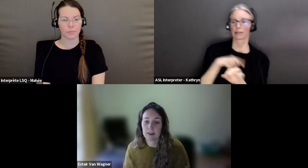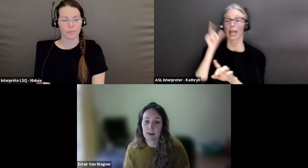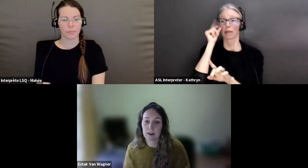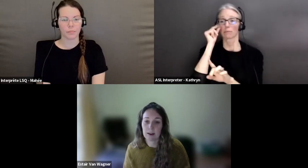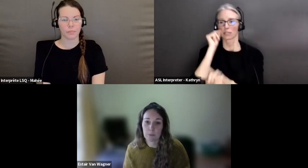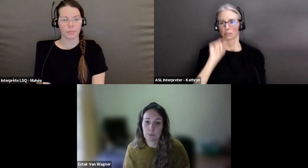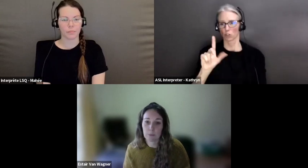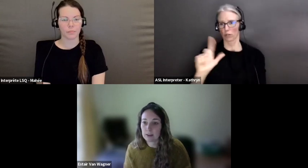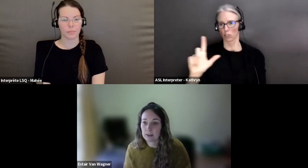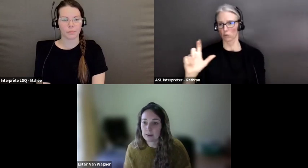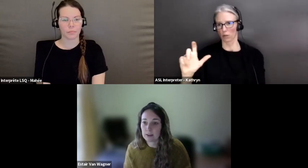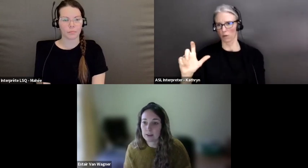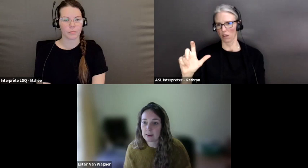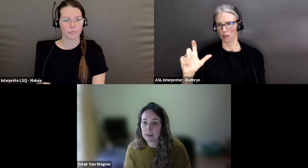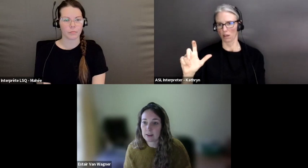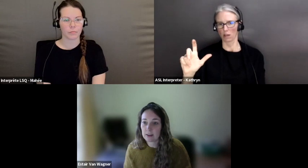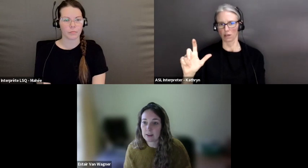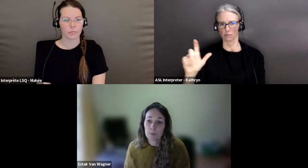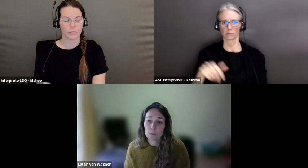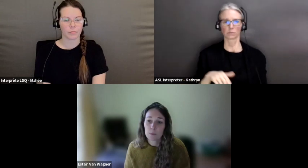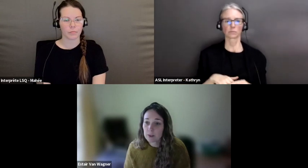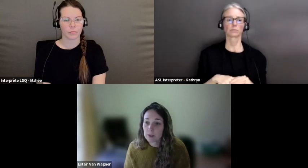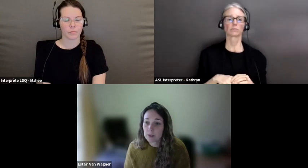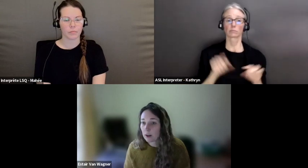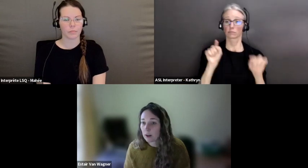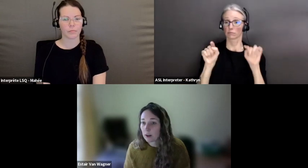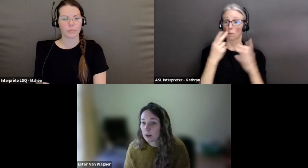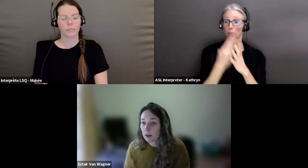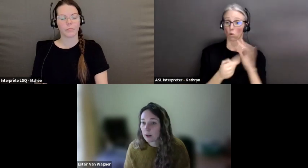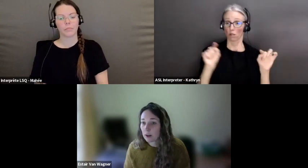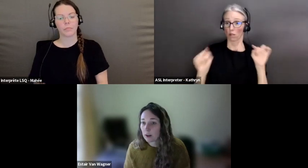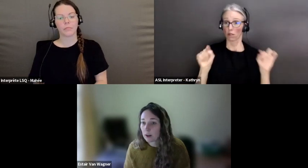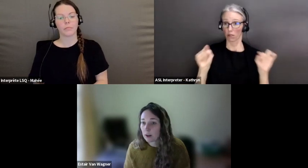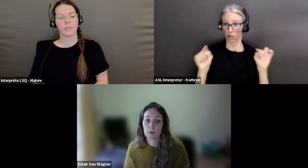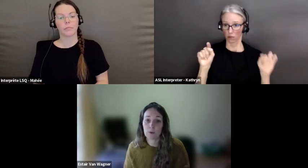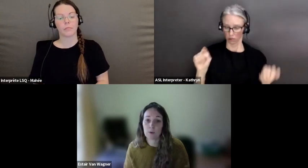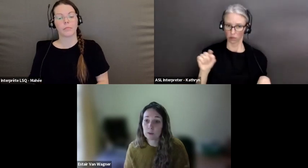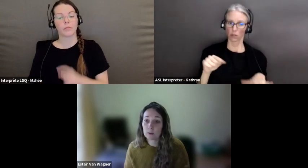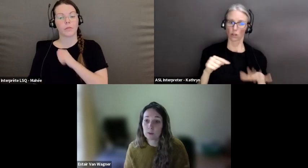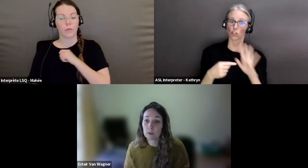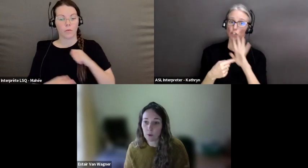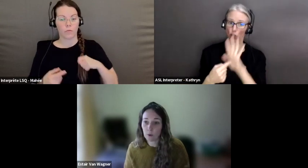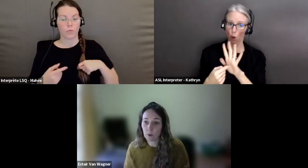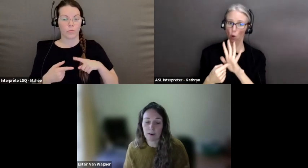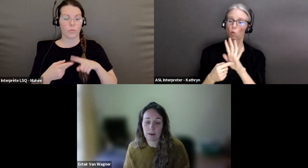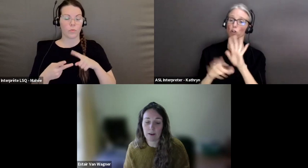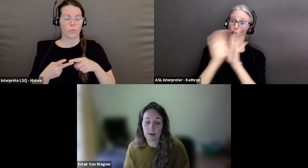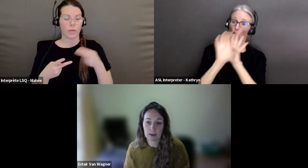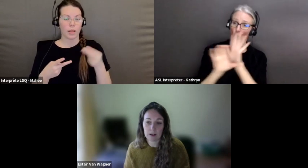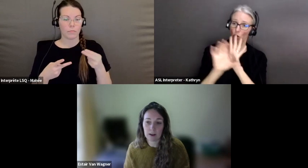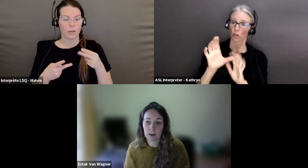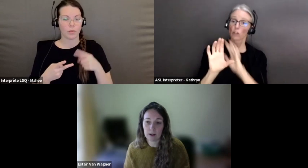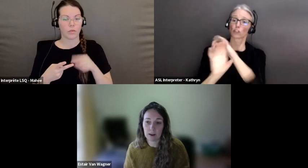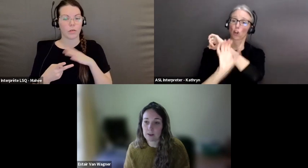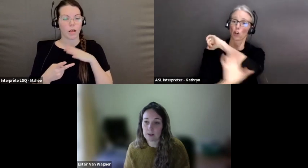had the Poff and Hamilton case. Both of these raised charter grounds for